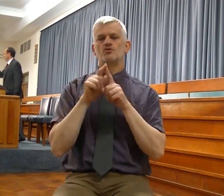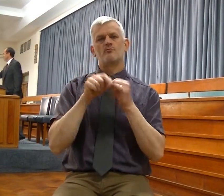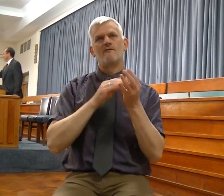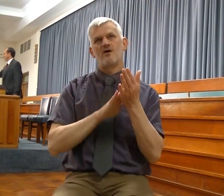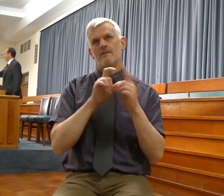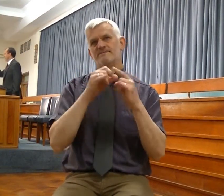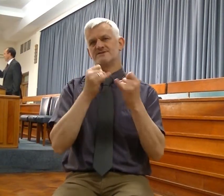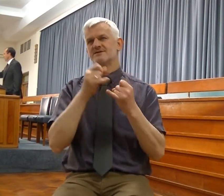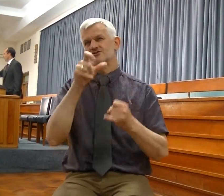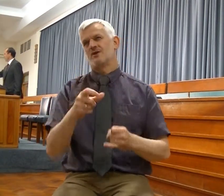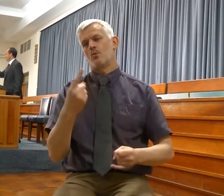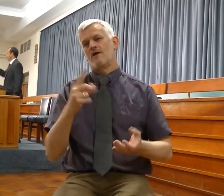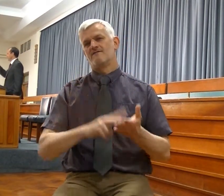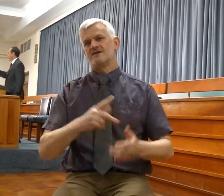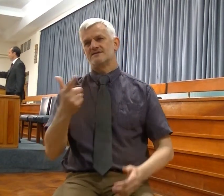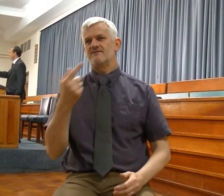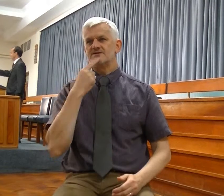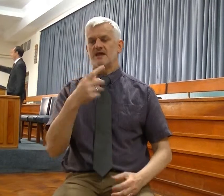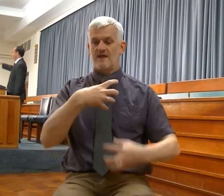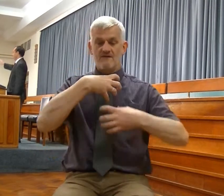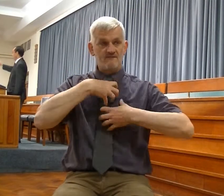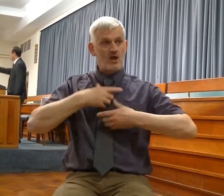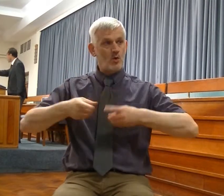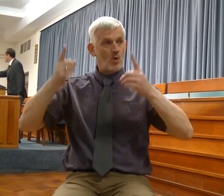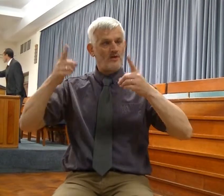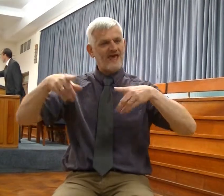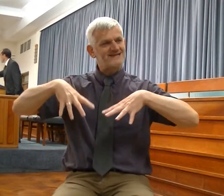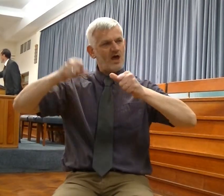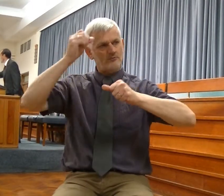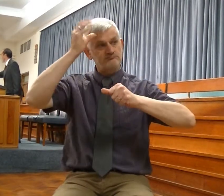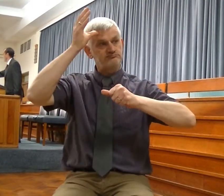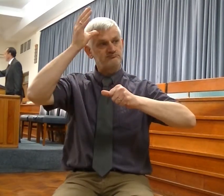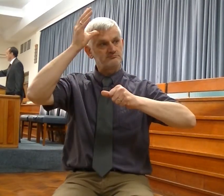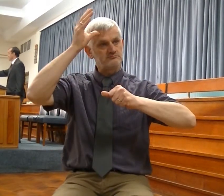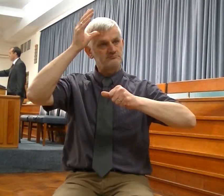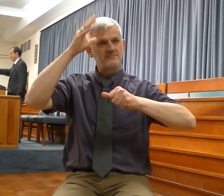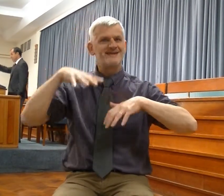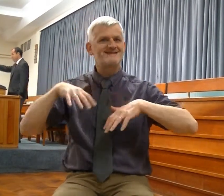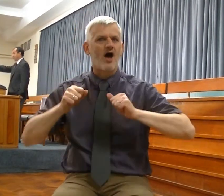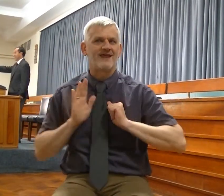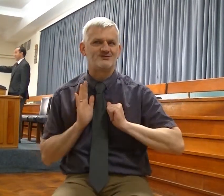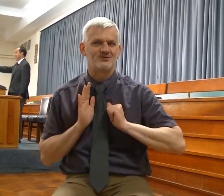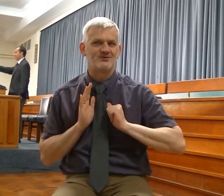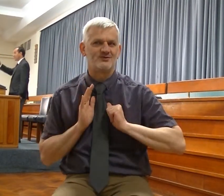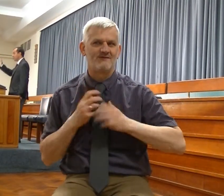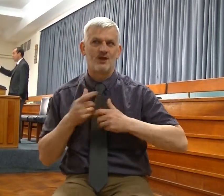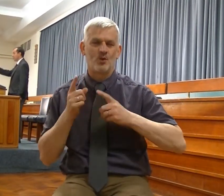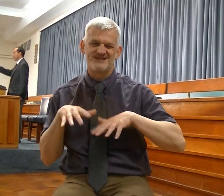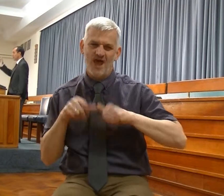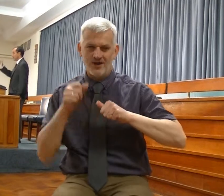he says, "The fear of the Lord is the beginning of knowledge." Just the beginning. There is